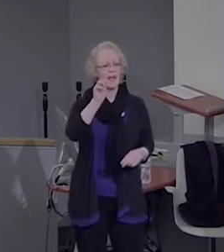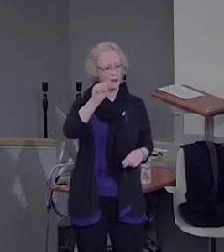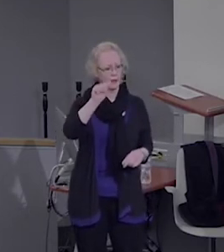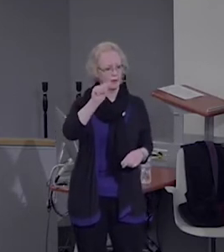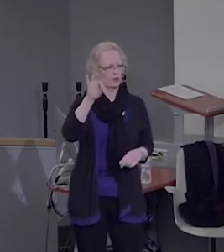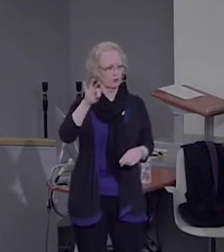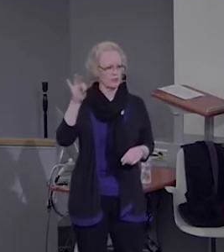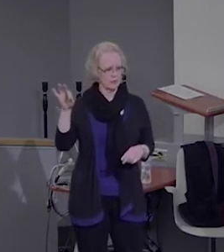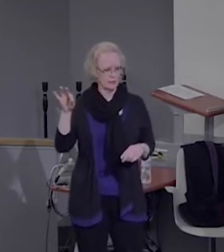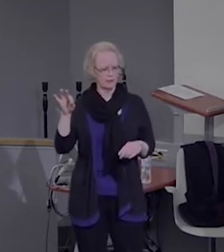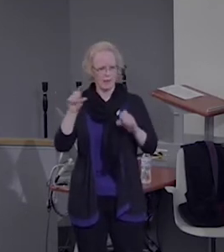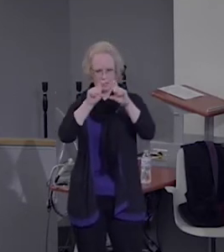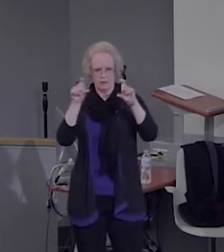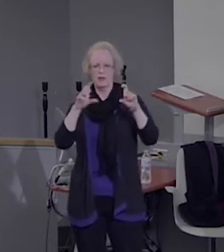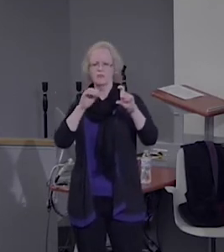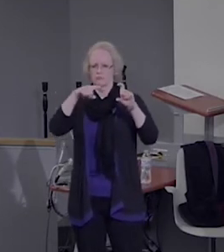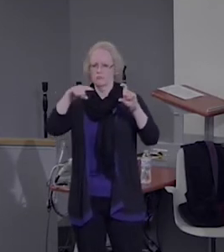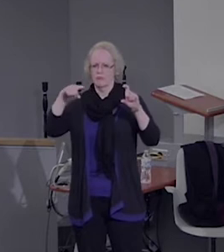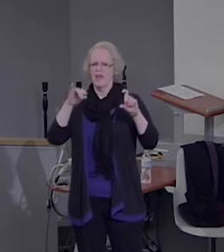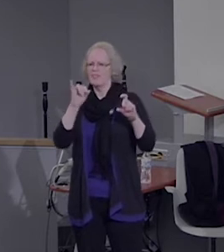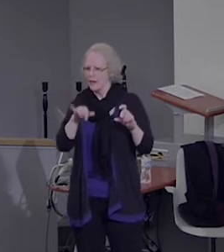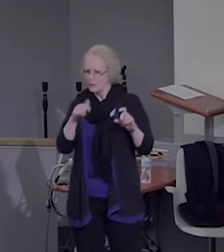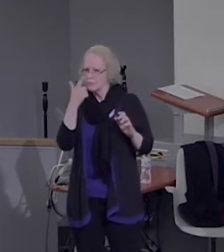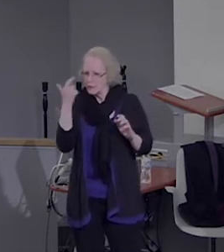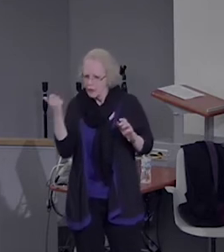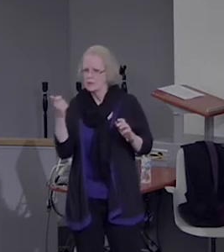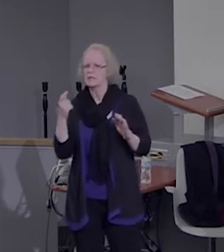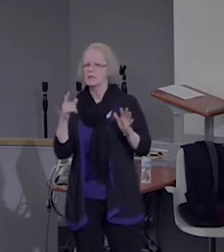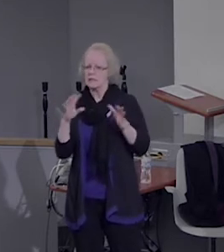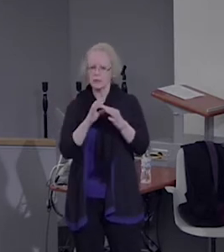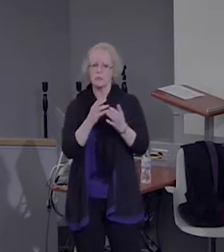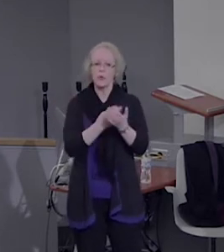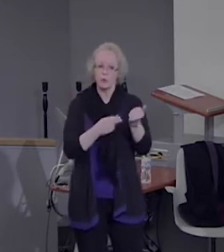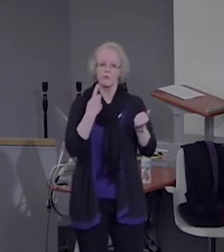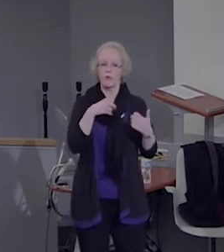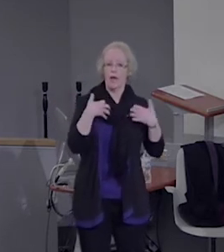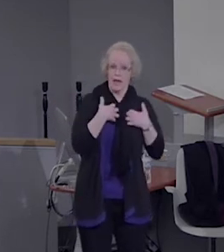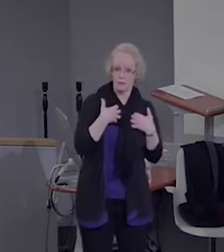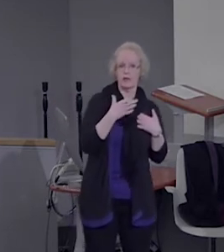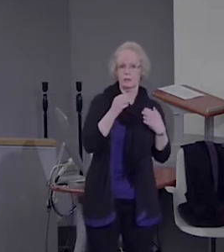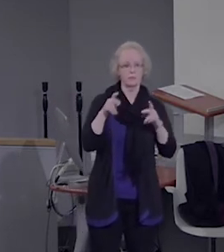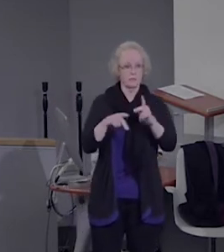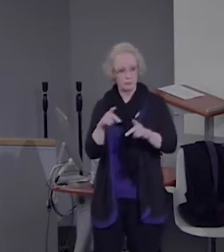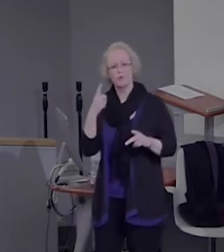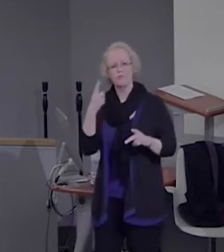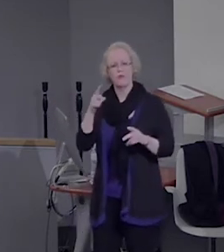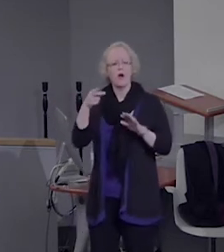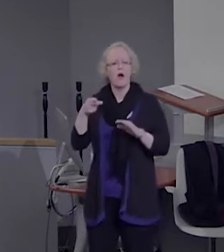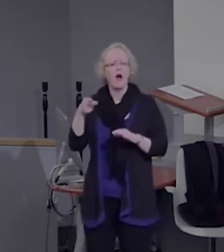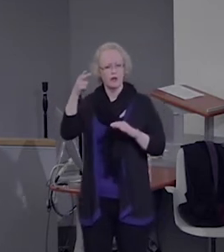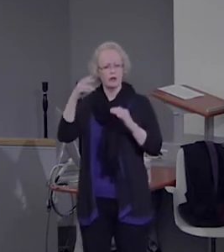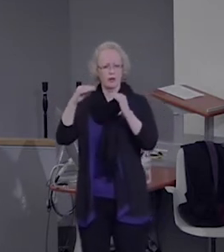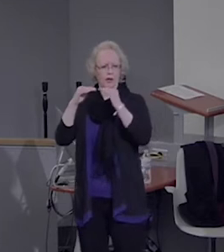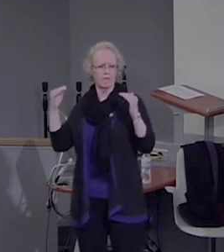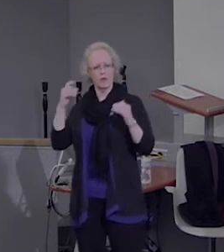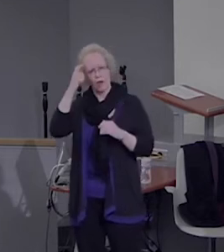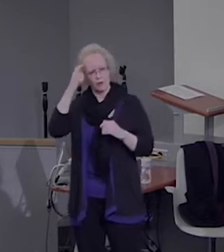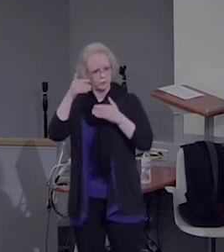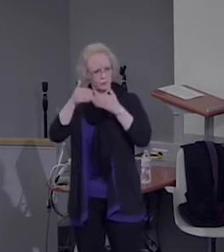that's because it's been linked in humans and animals to a wide variety of higher cognitive processes including